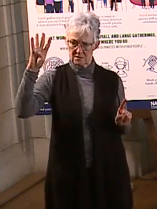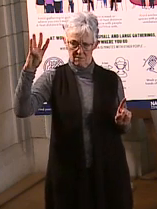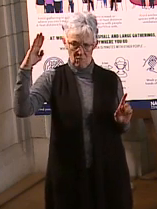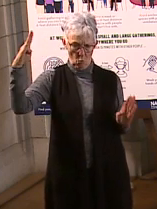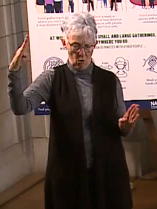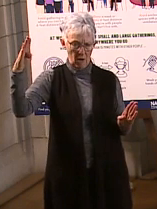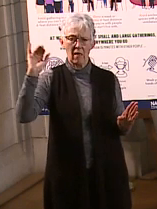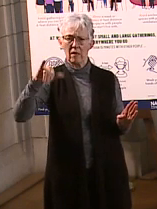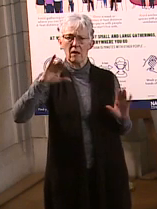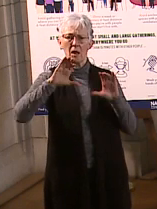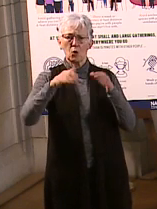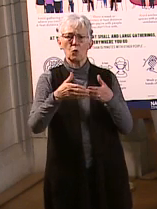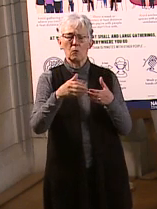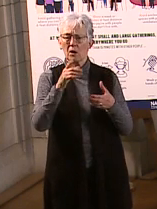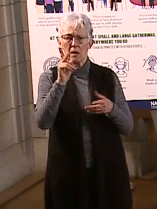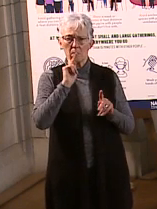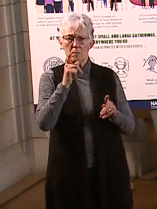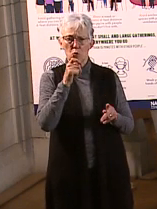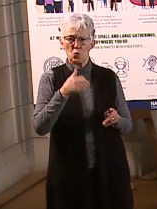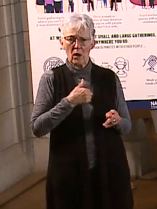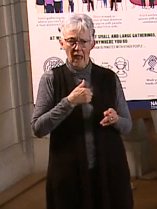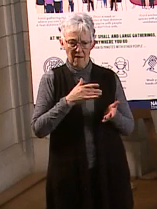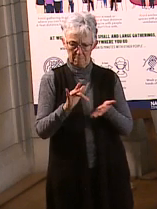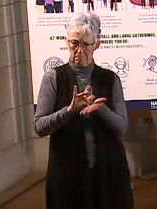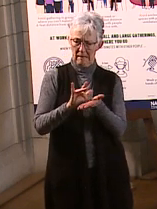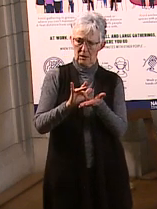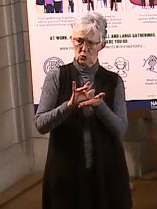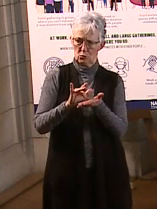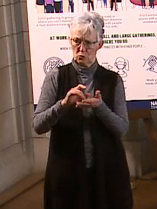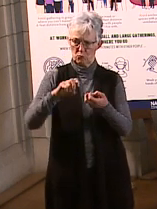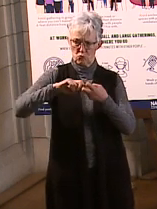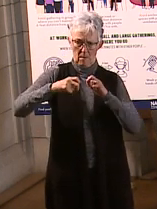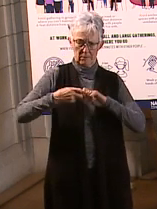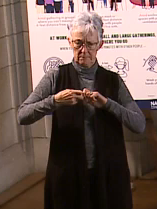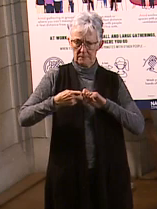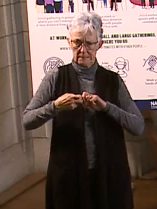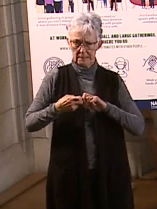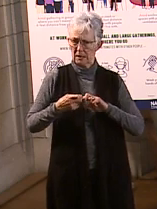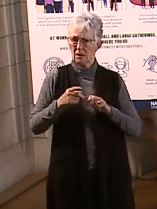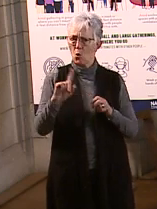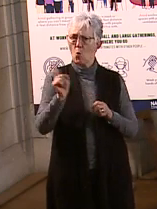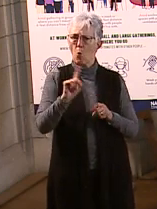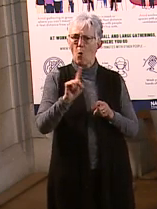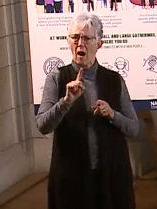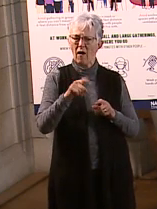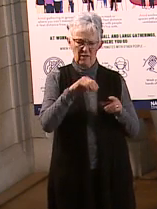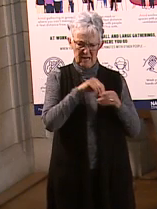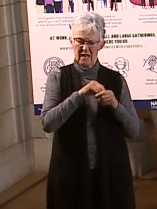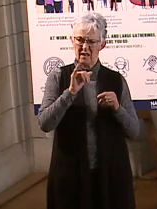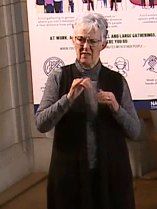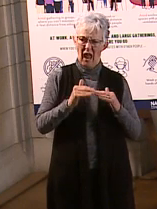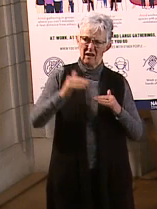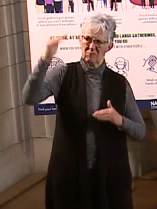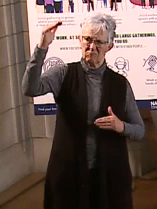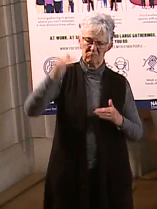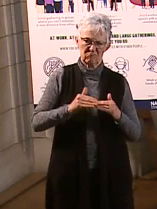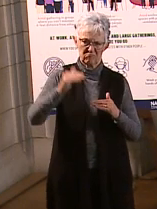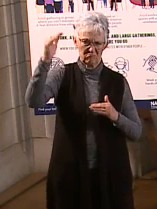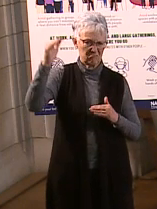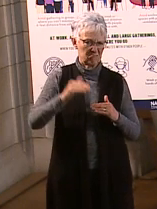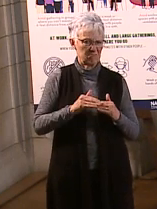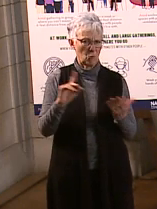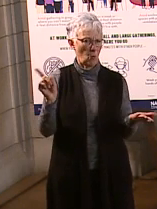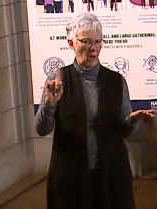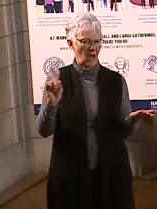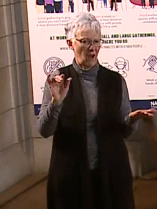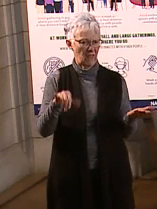and so forth, and specifically is responsible for vaccinating them? So again, what we're doing is we're focusing on the people who are 65 years